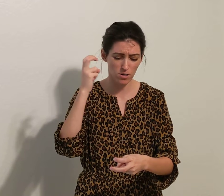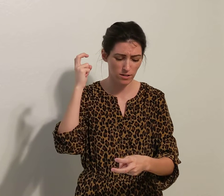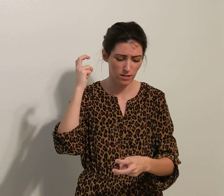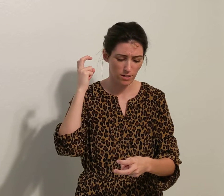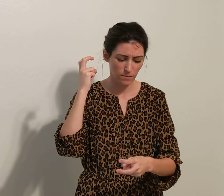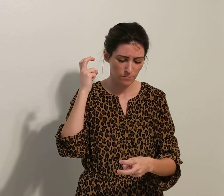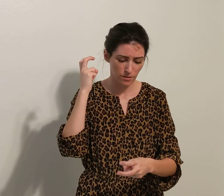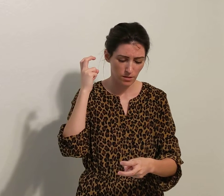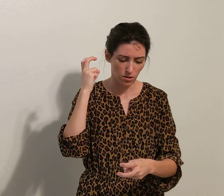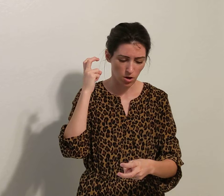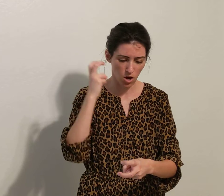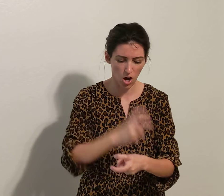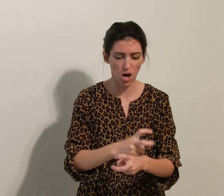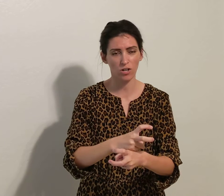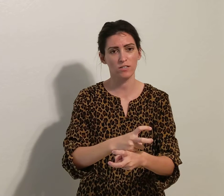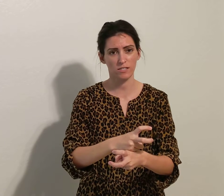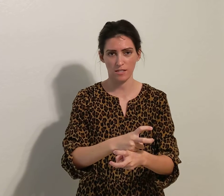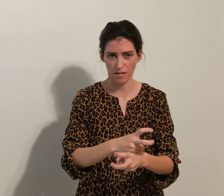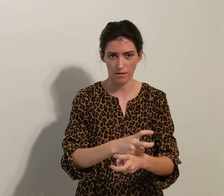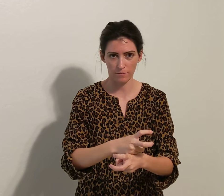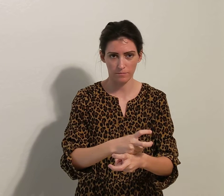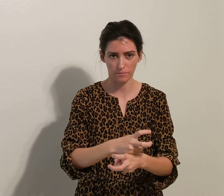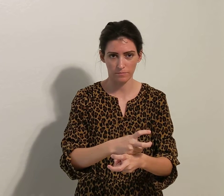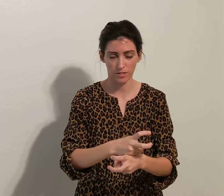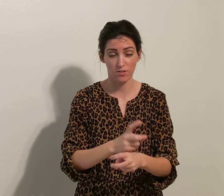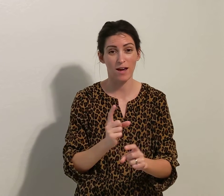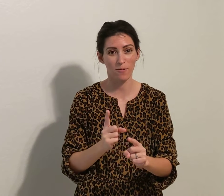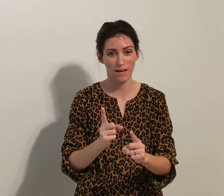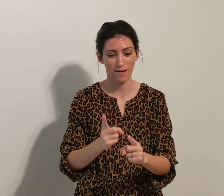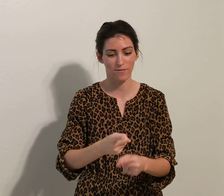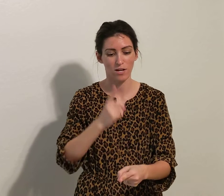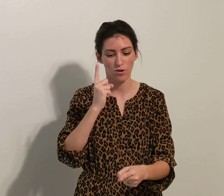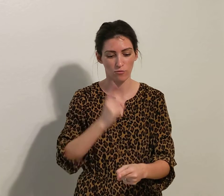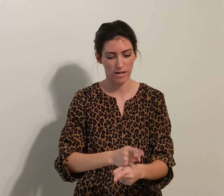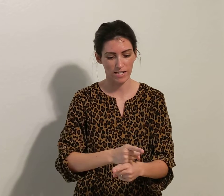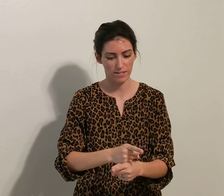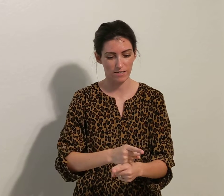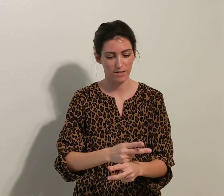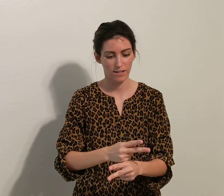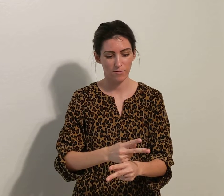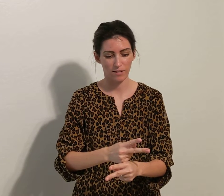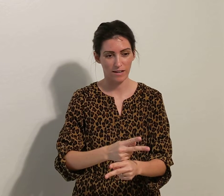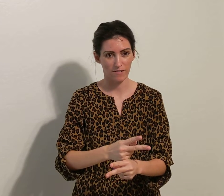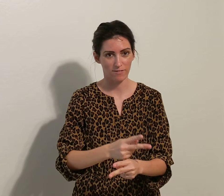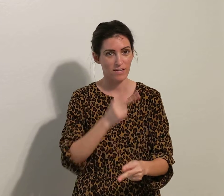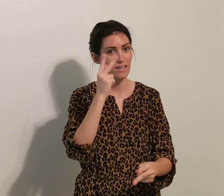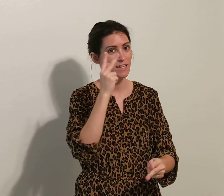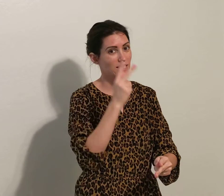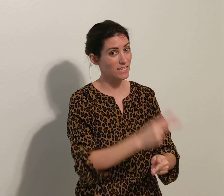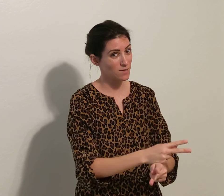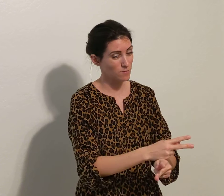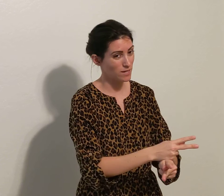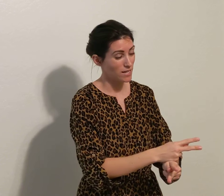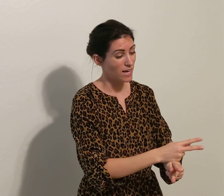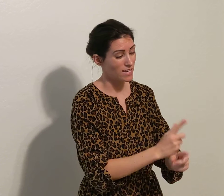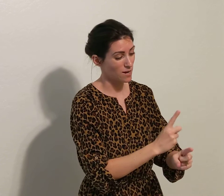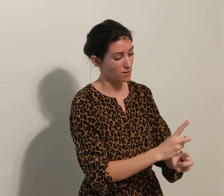hard. The hardest thing. So now we have right, we have keep, and now we